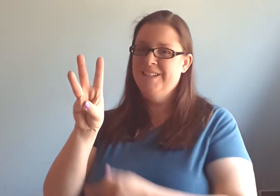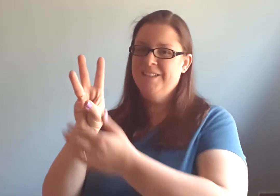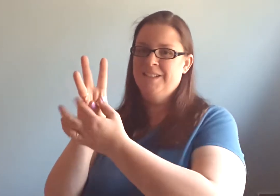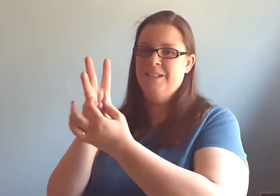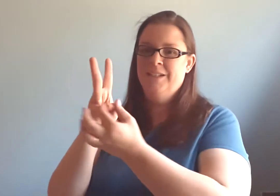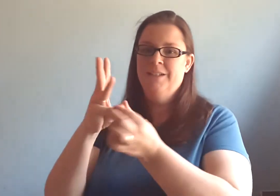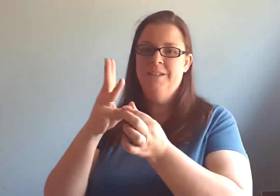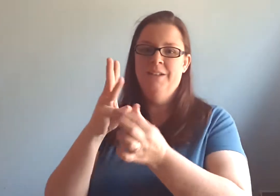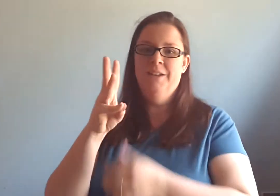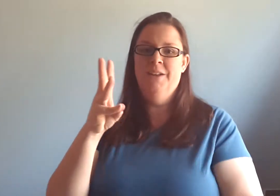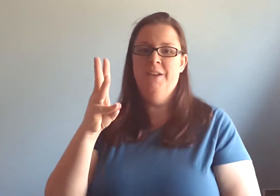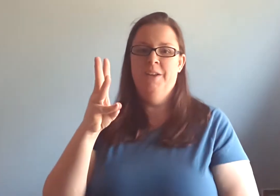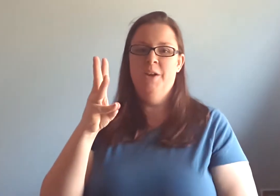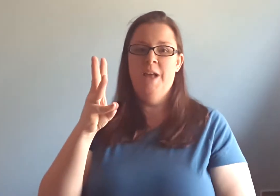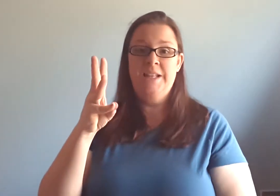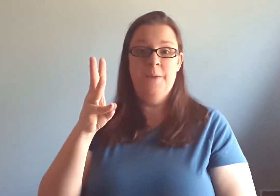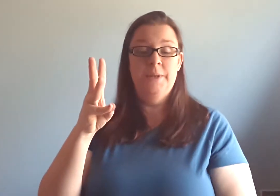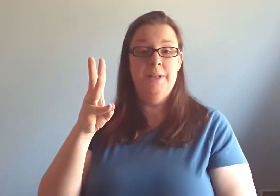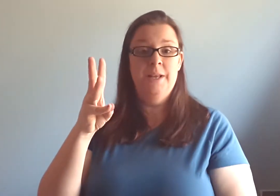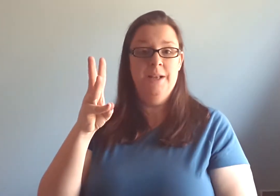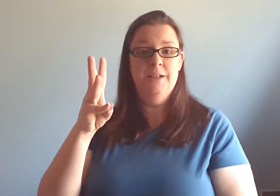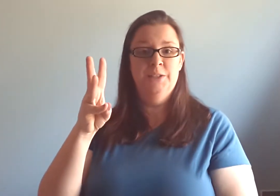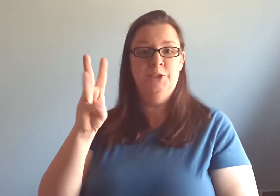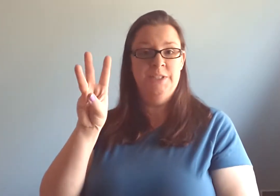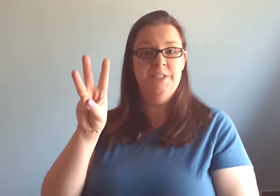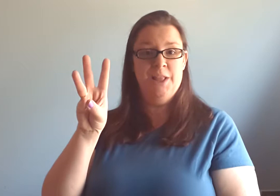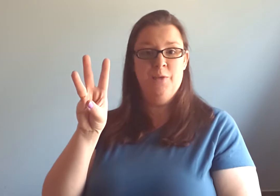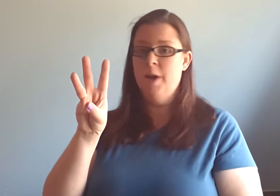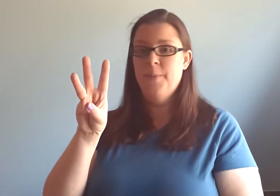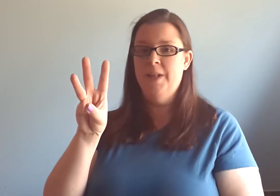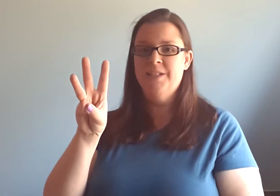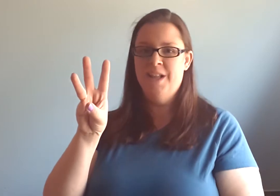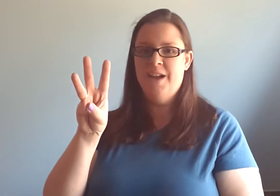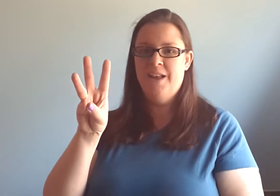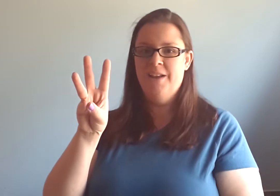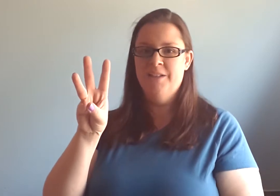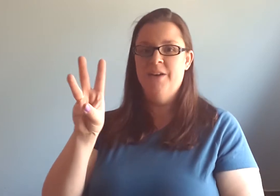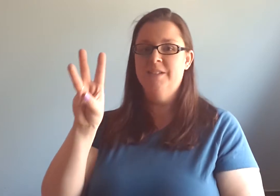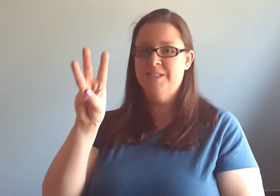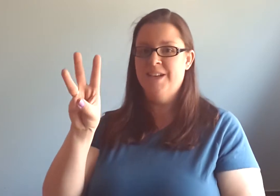6. Now, a lot of times in English, this is a 3, but it's not an ASL, it's a 6.